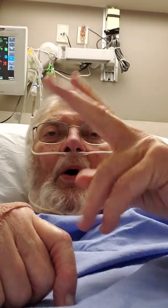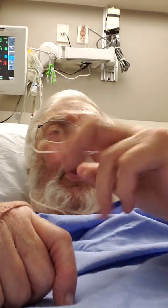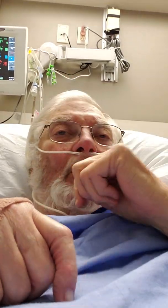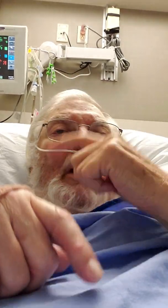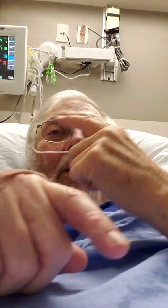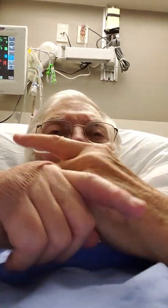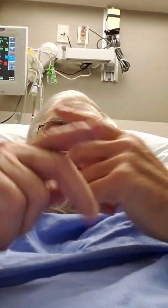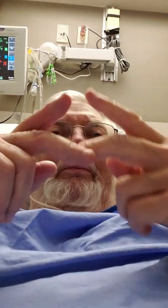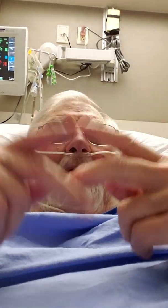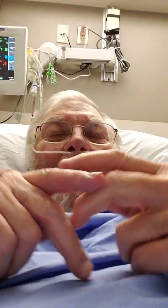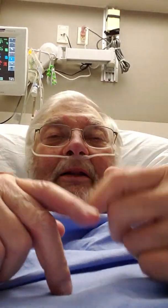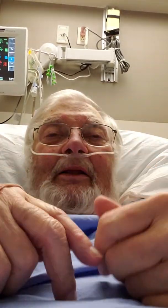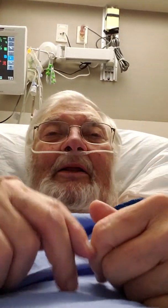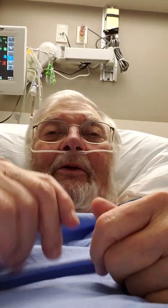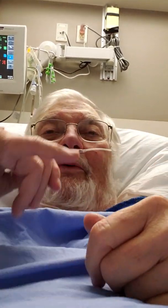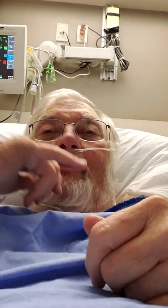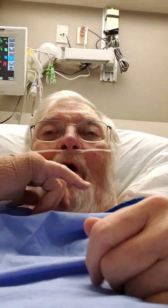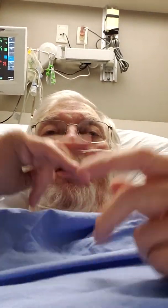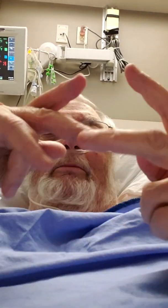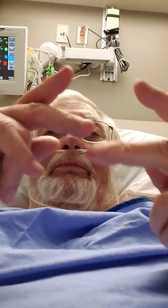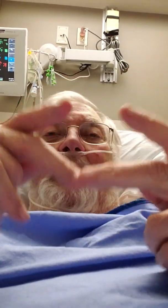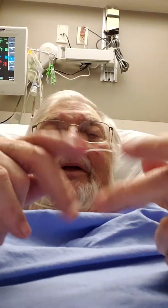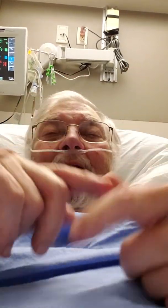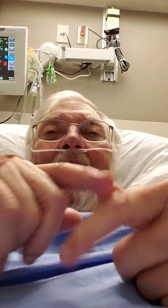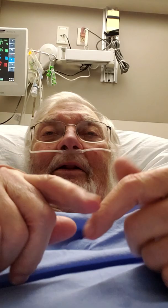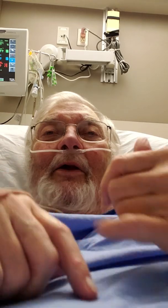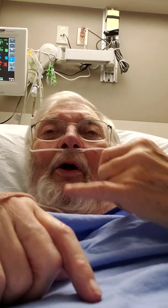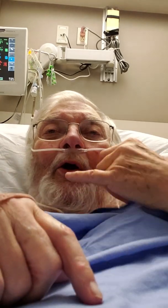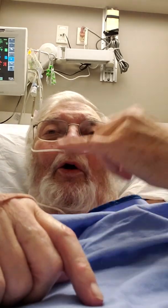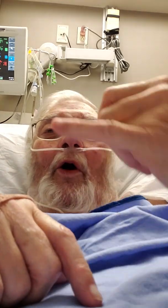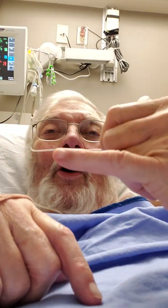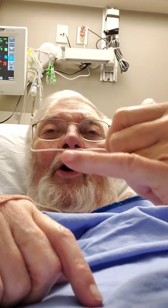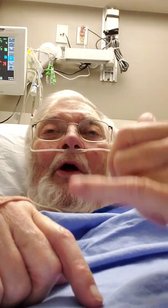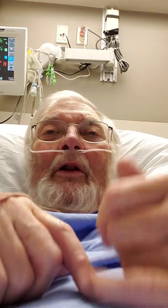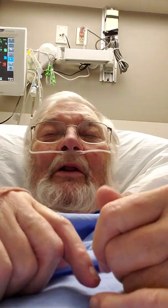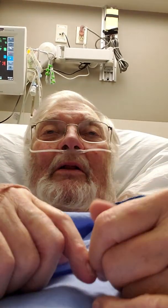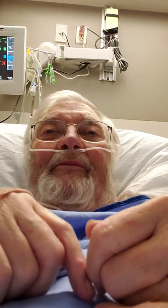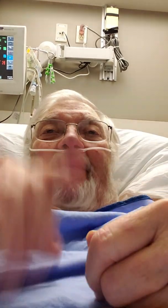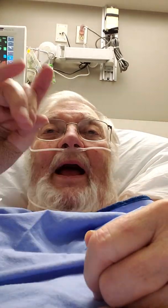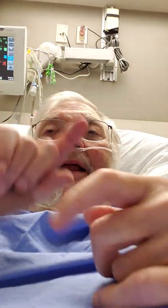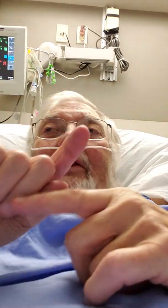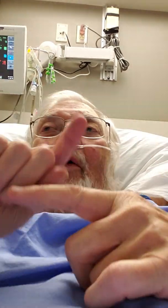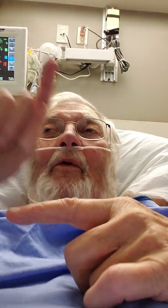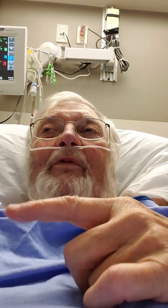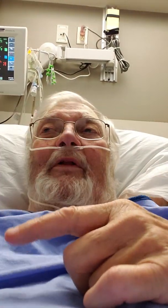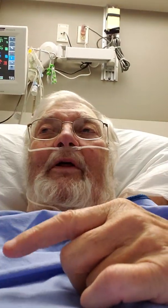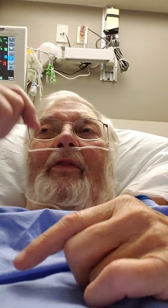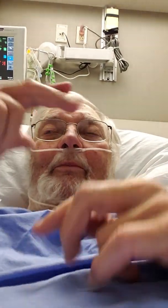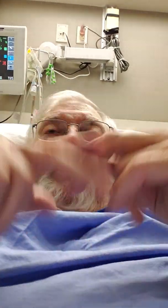or not right place, wrong place, then call, finally over in the other